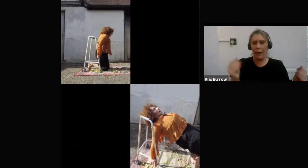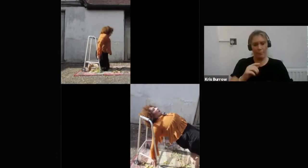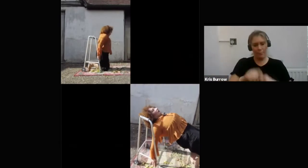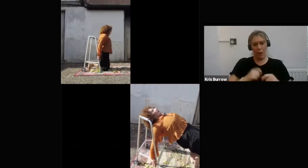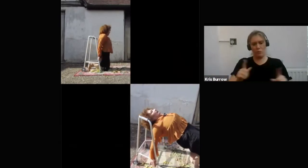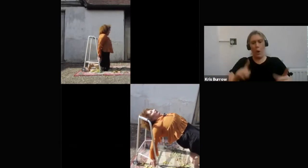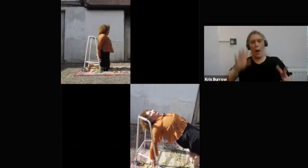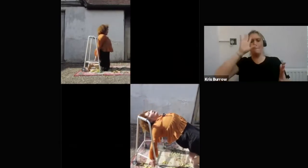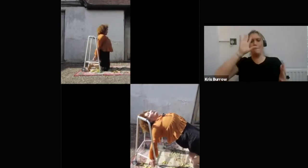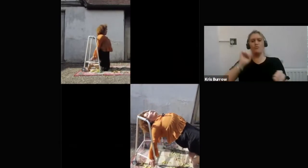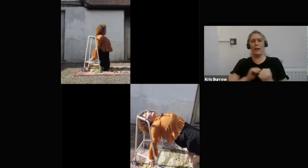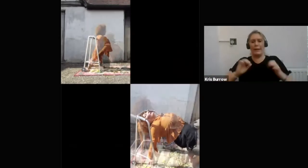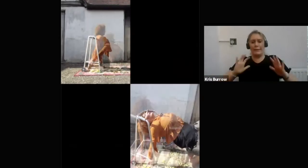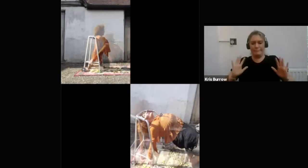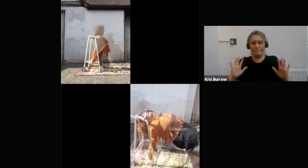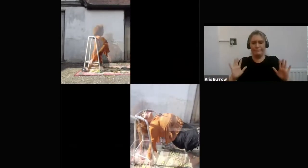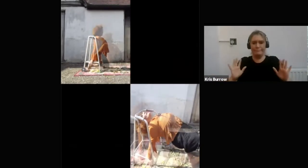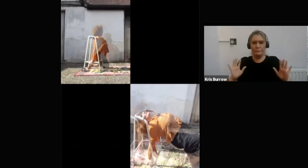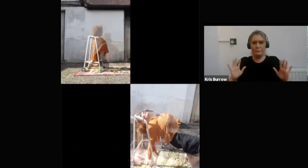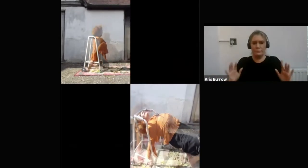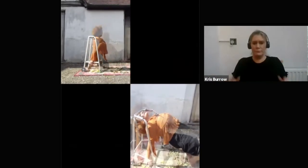a reverie.